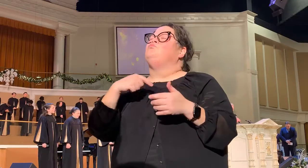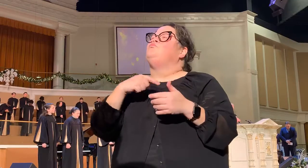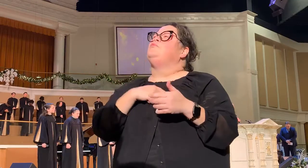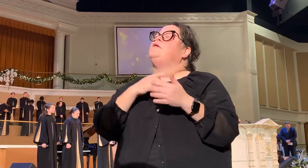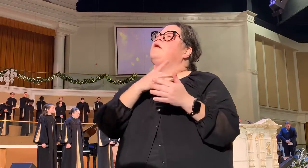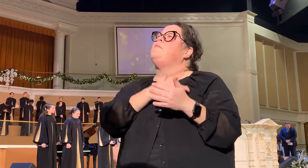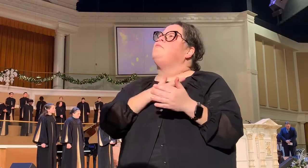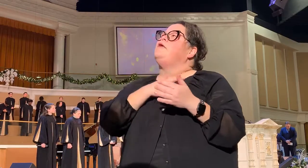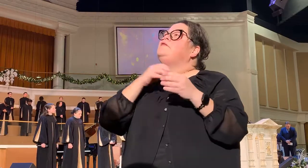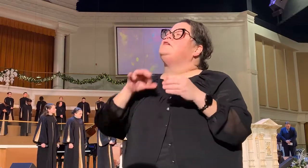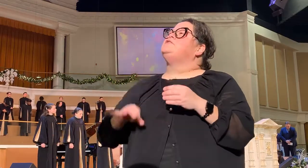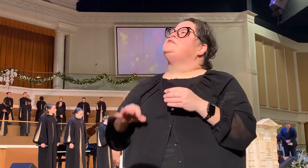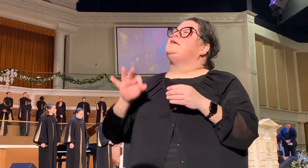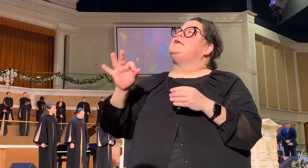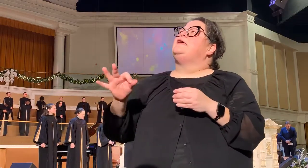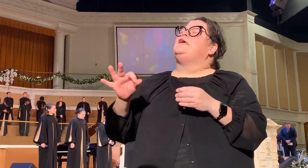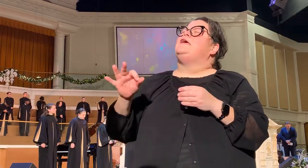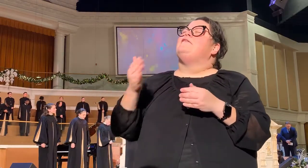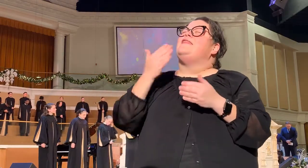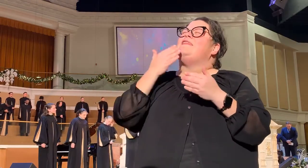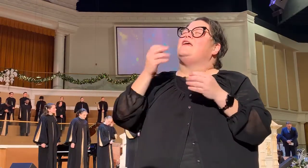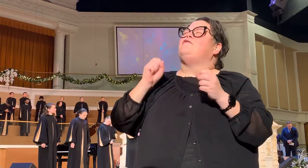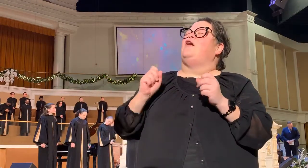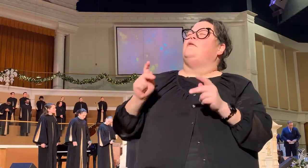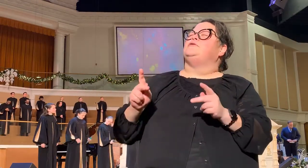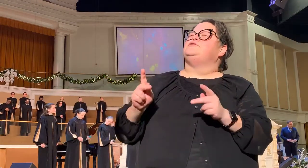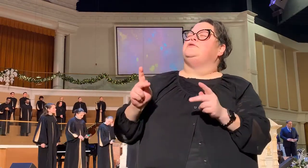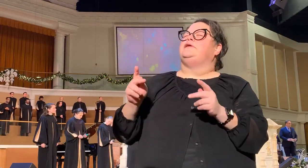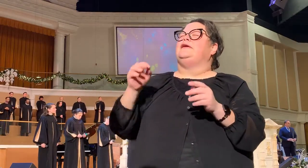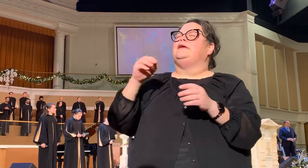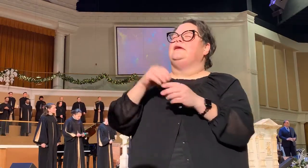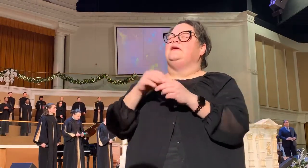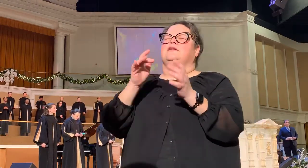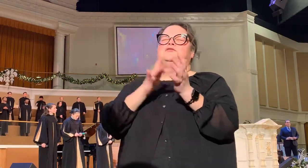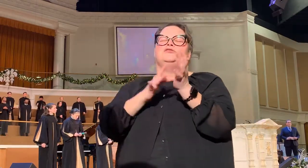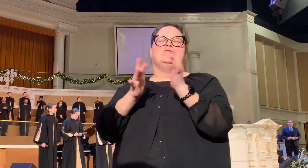thank you for that opportunity in Jesus' name. Amen. Let's worship and give.